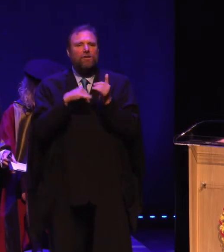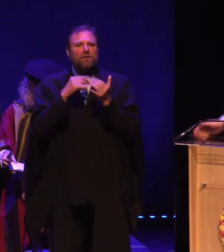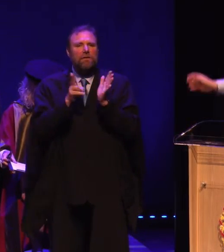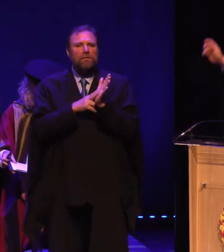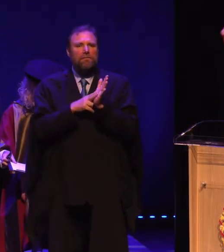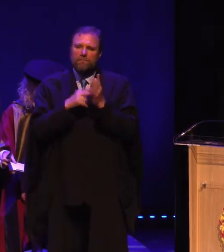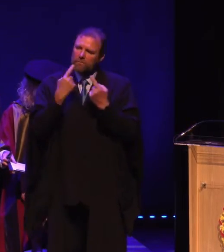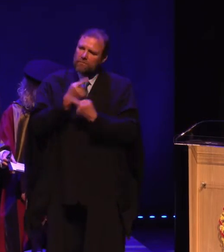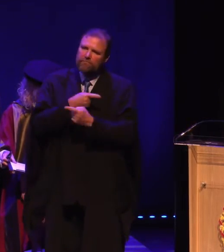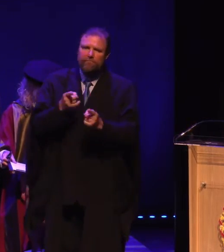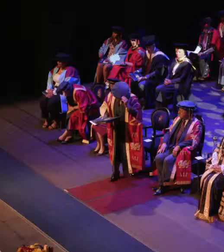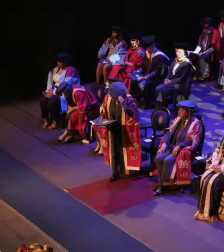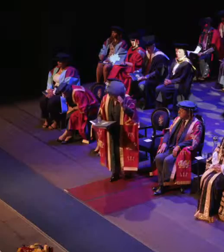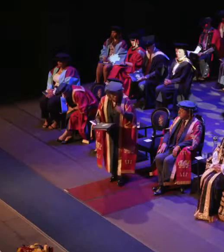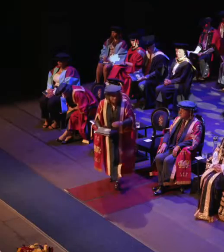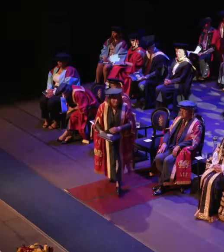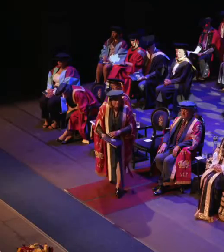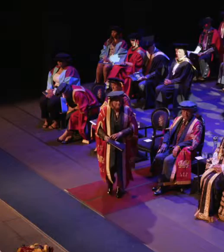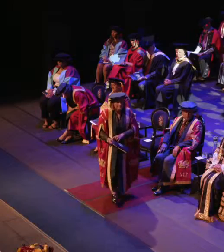address.